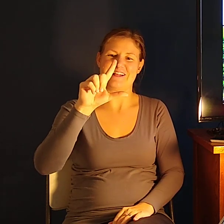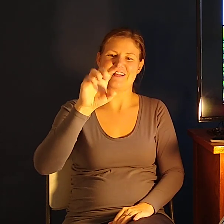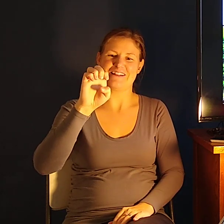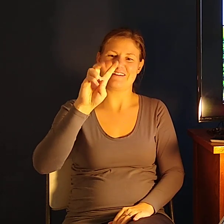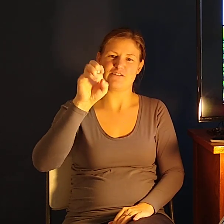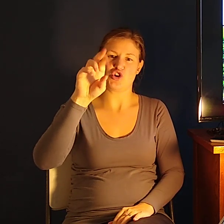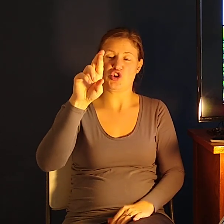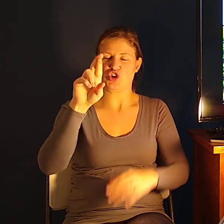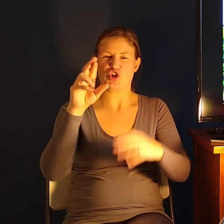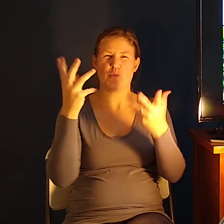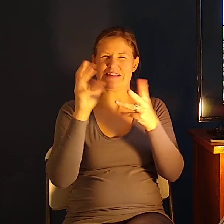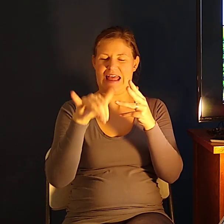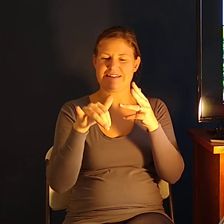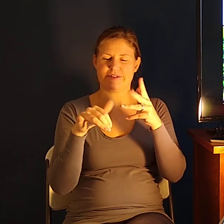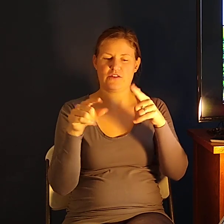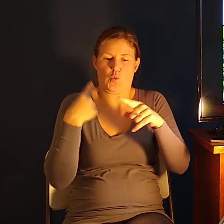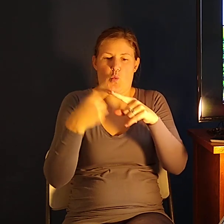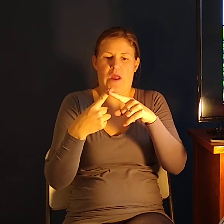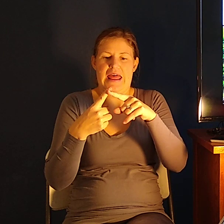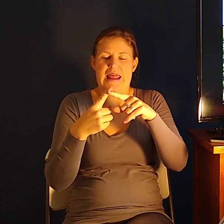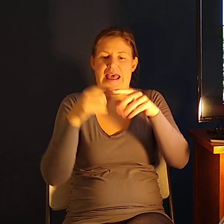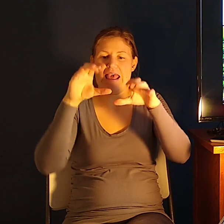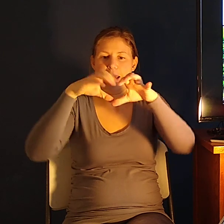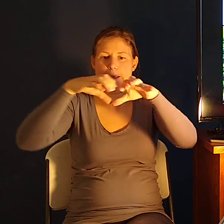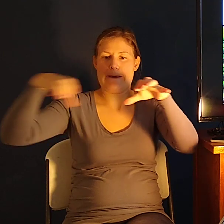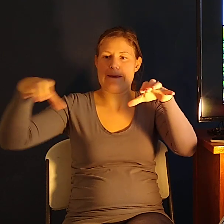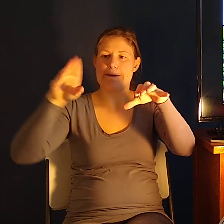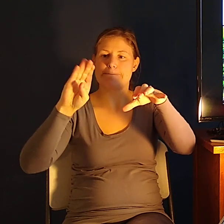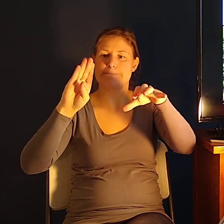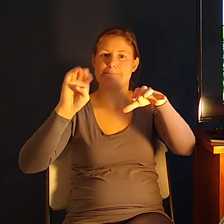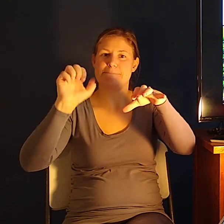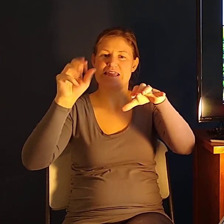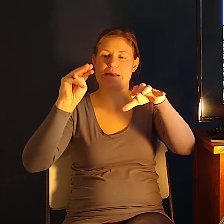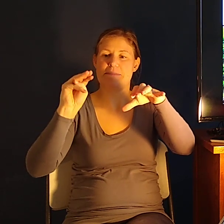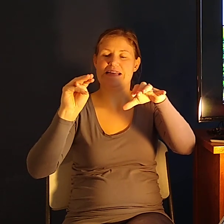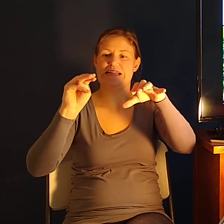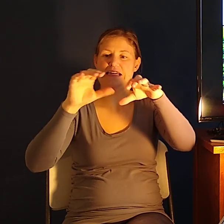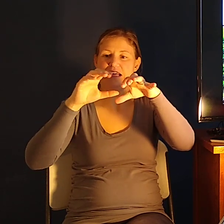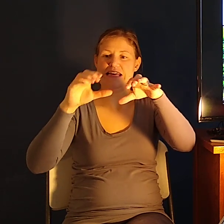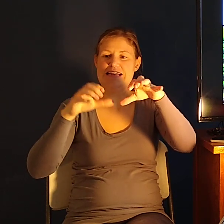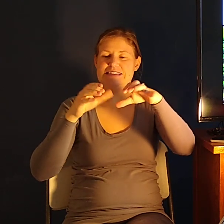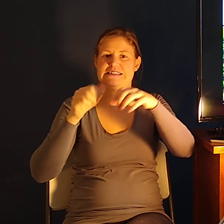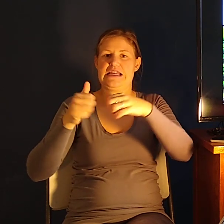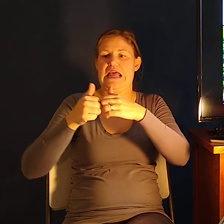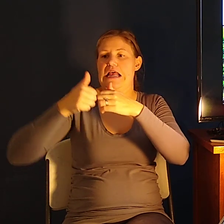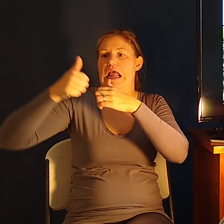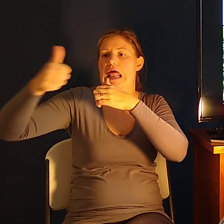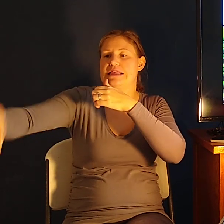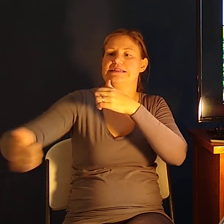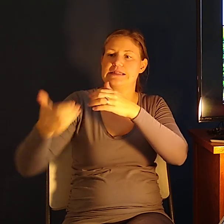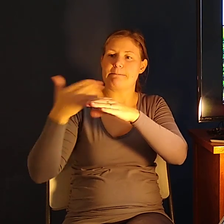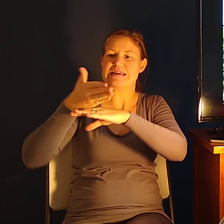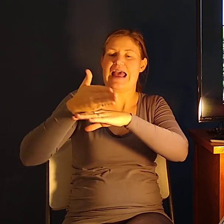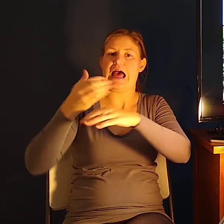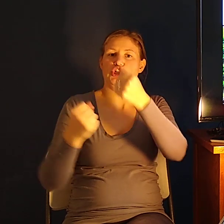Basically, cantilever is when a beam is extended at a substantial distance beyond a supporting column